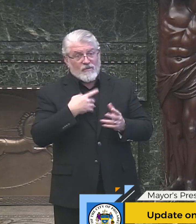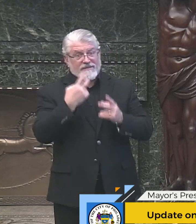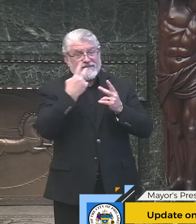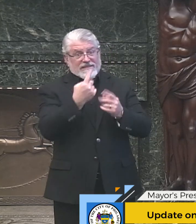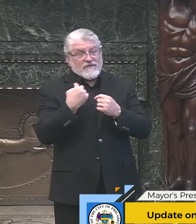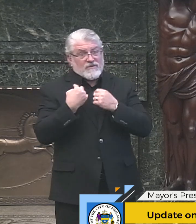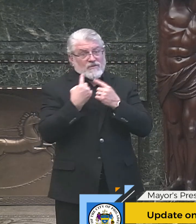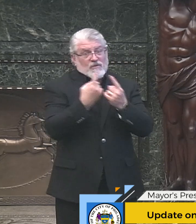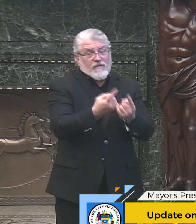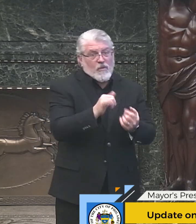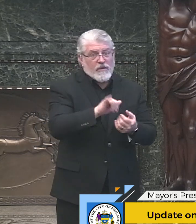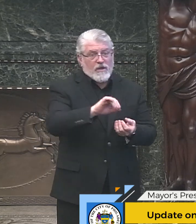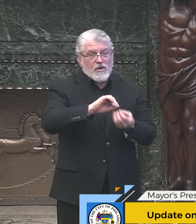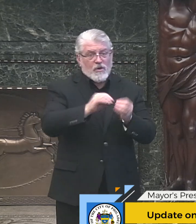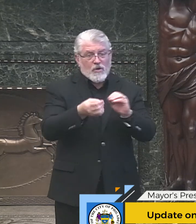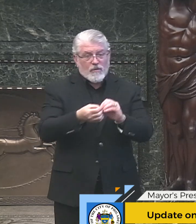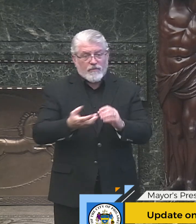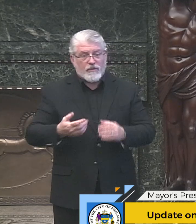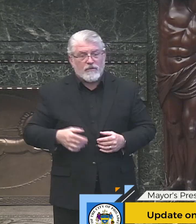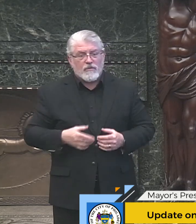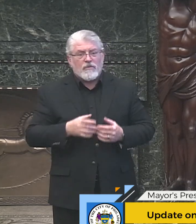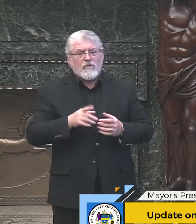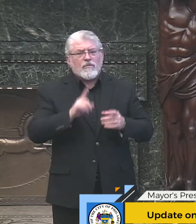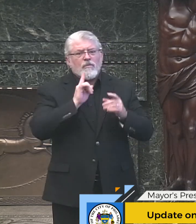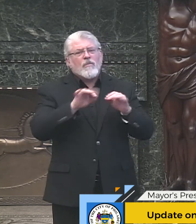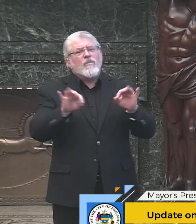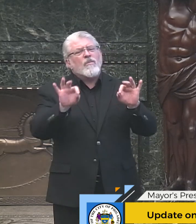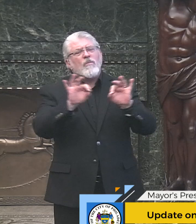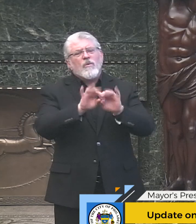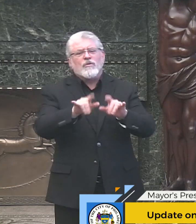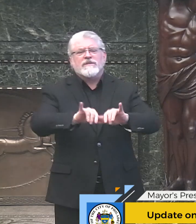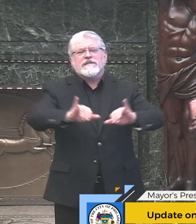to stay away from others and stay home.